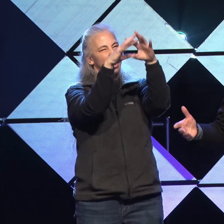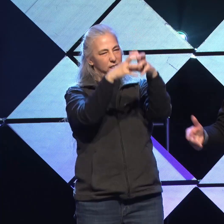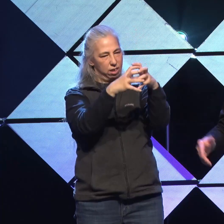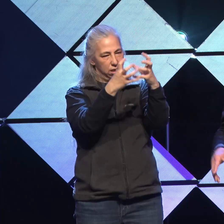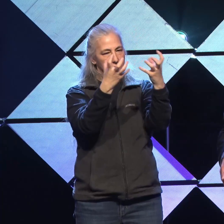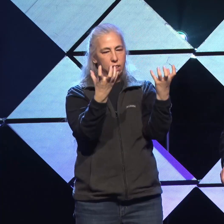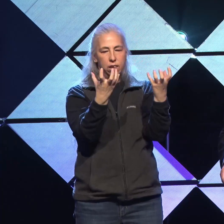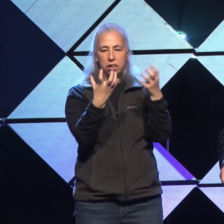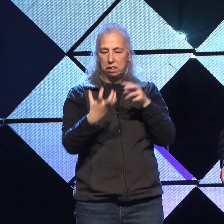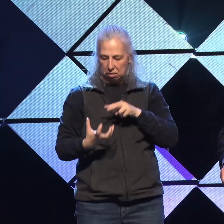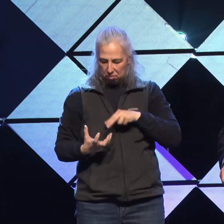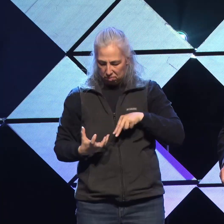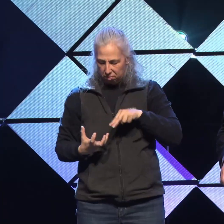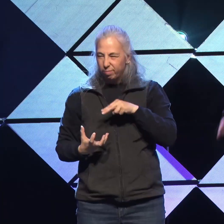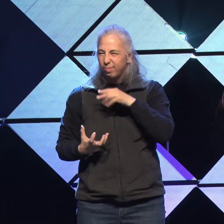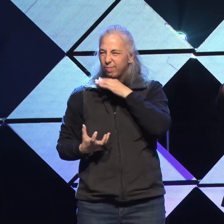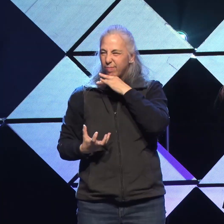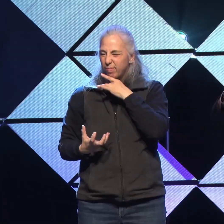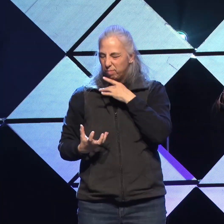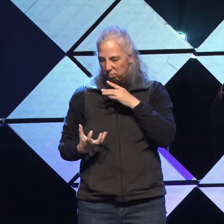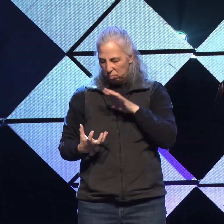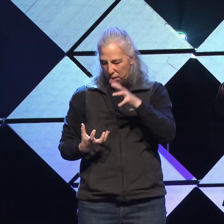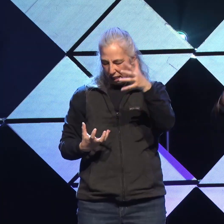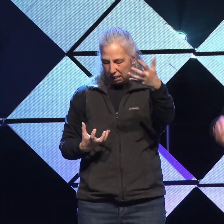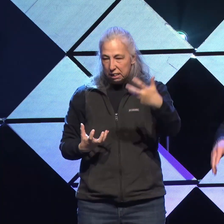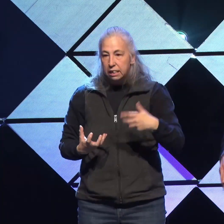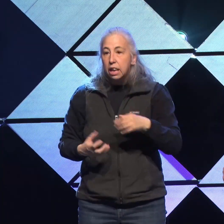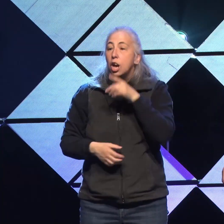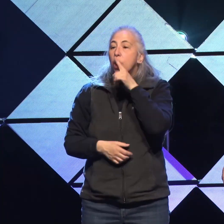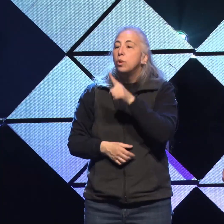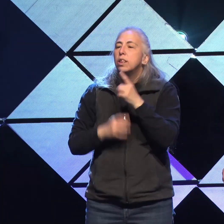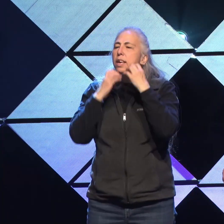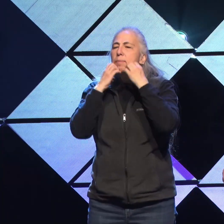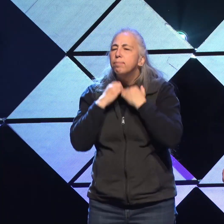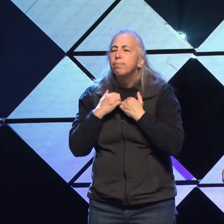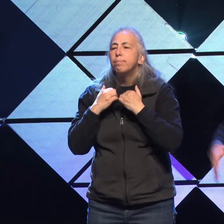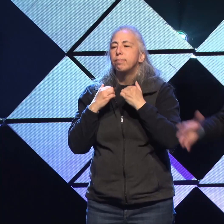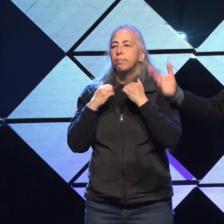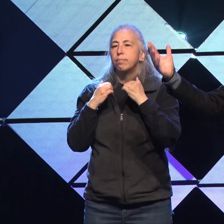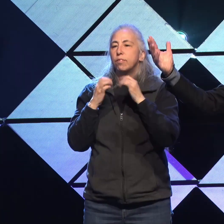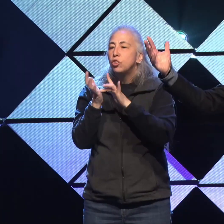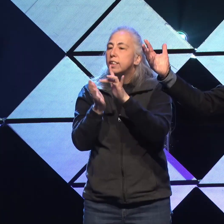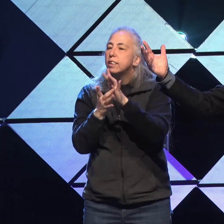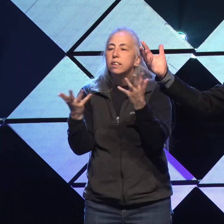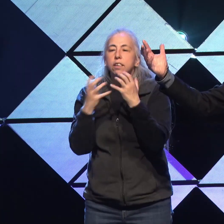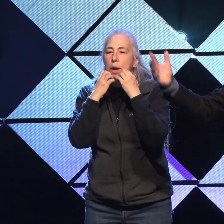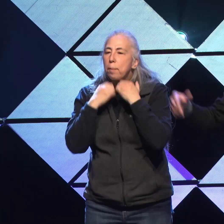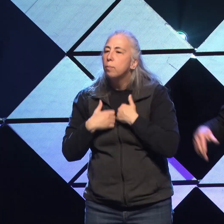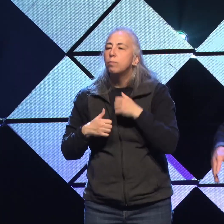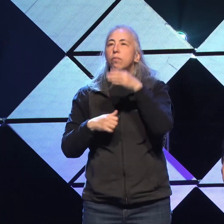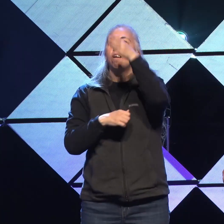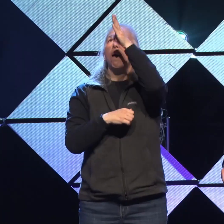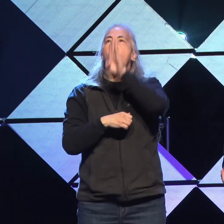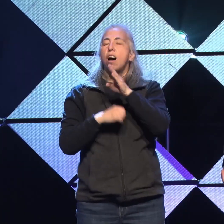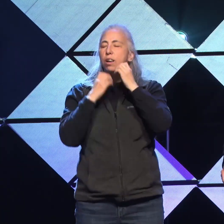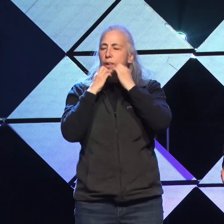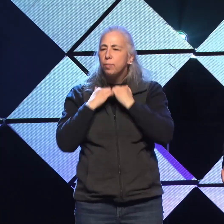And what matters, really? What matters to Jesus? What matters to God? What matters to the